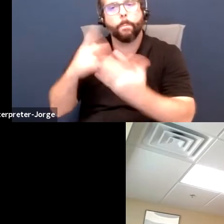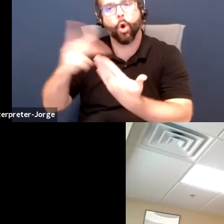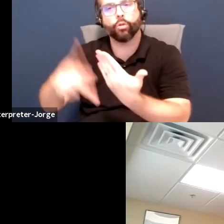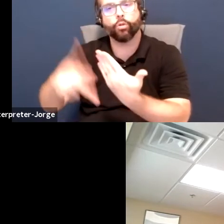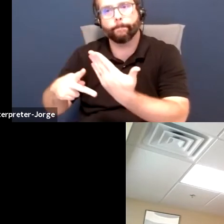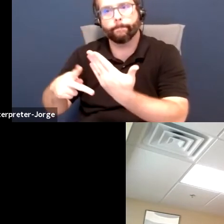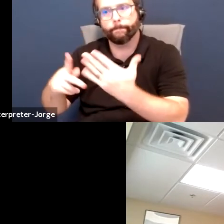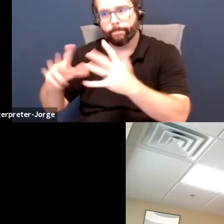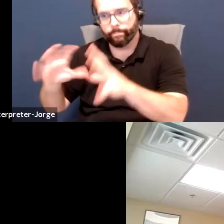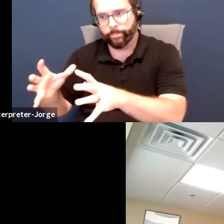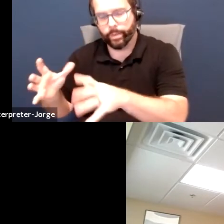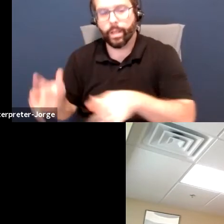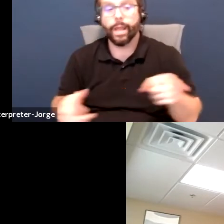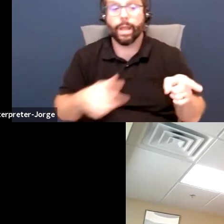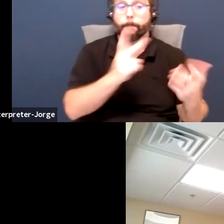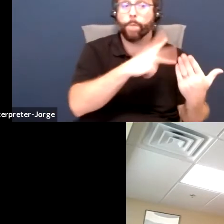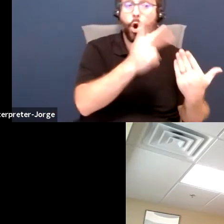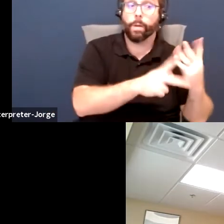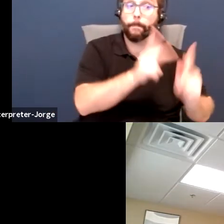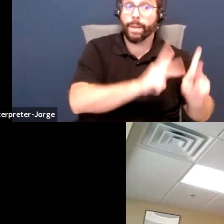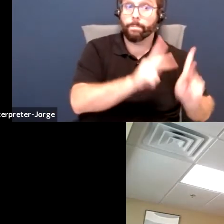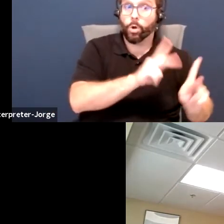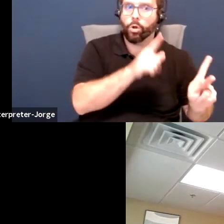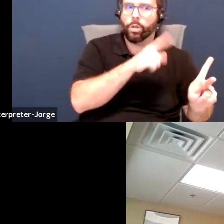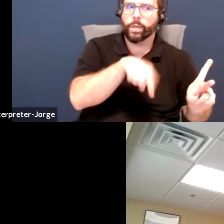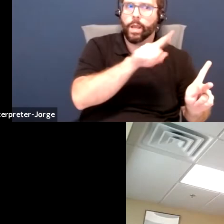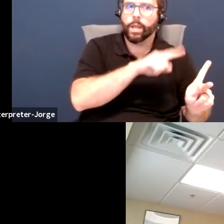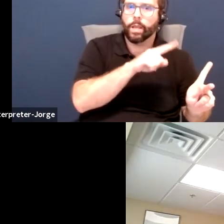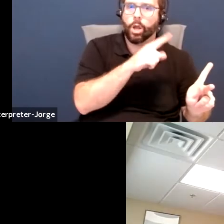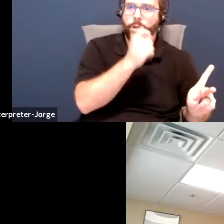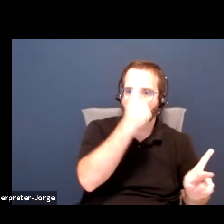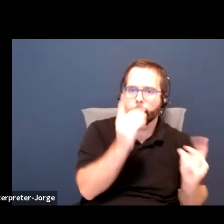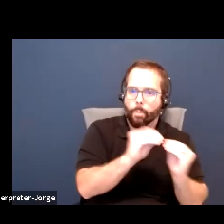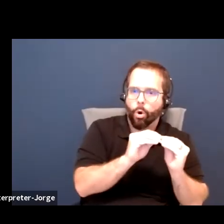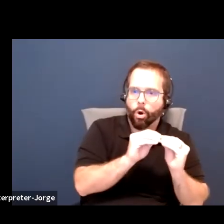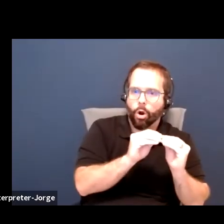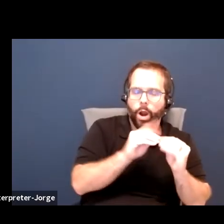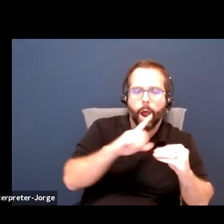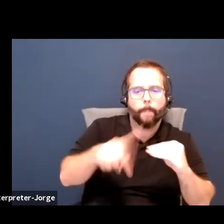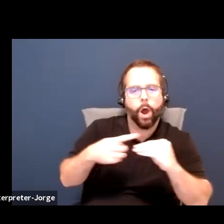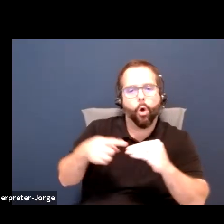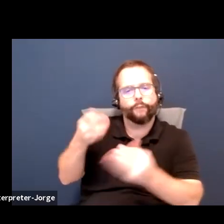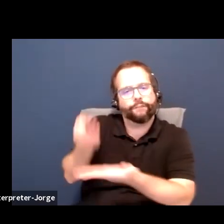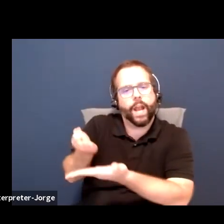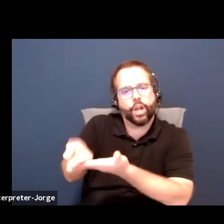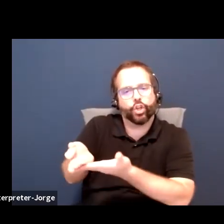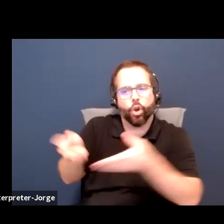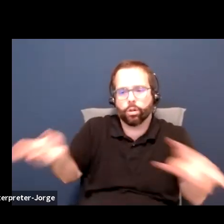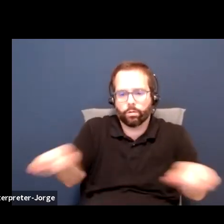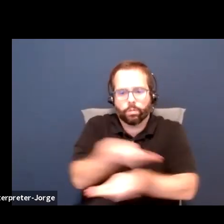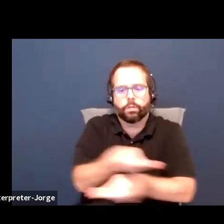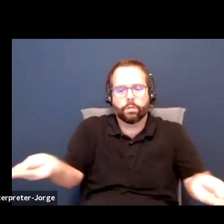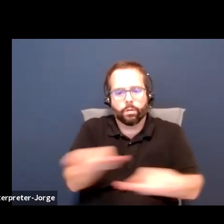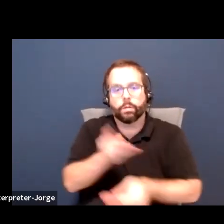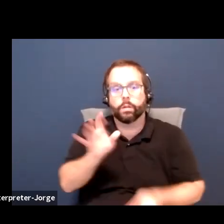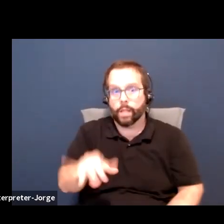about financial aspects is very helpful and beneficial. Like that has been one of our key things over